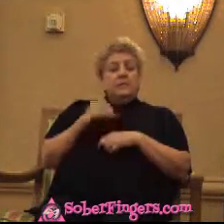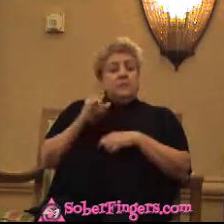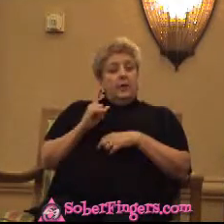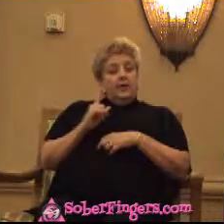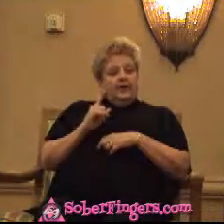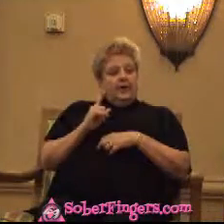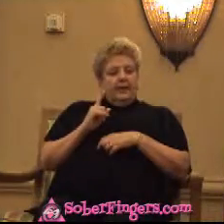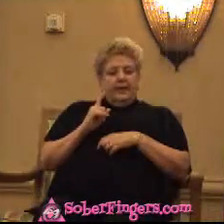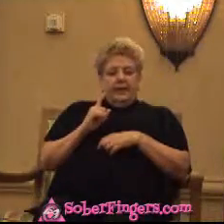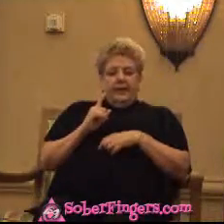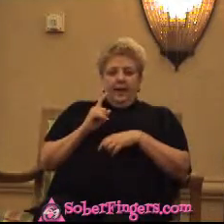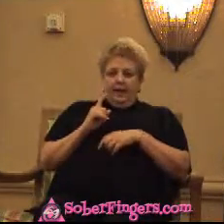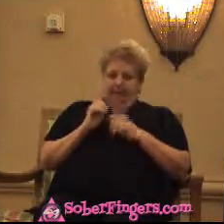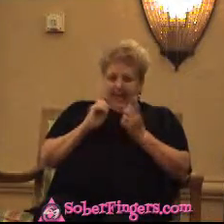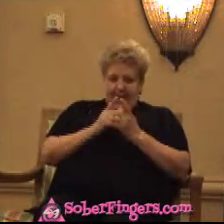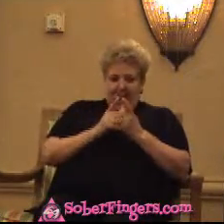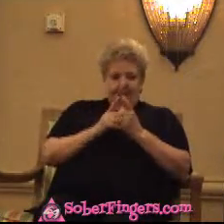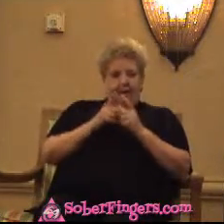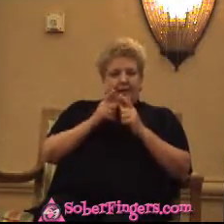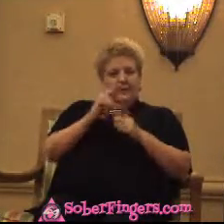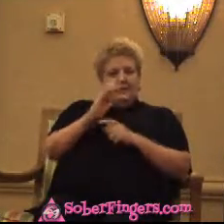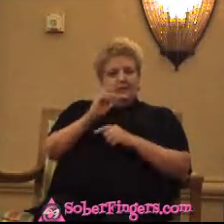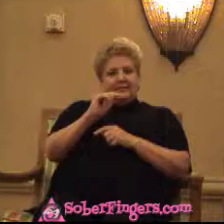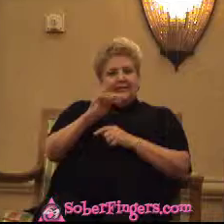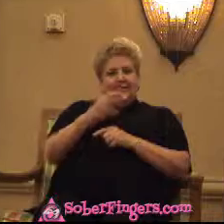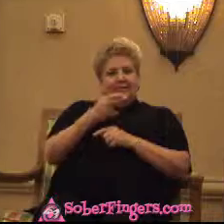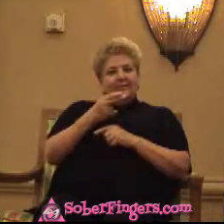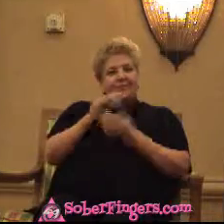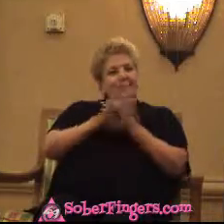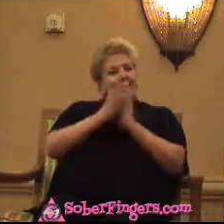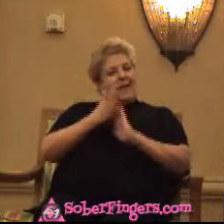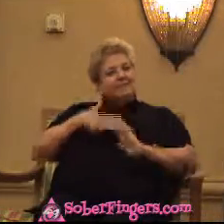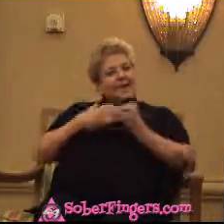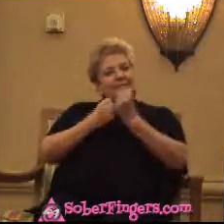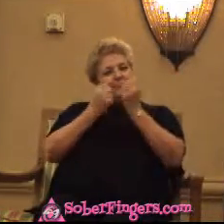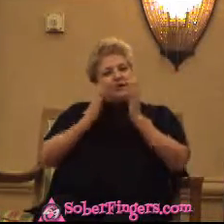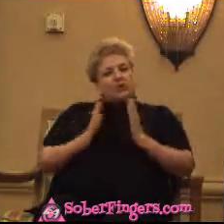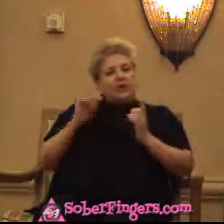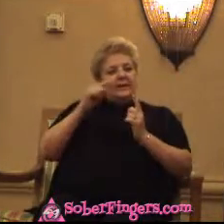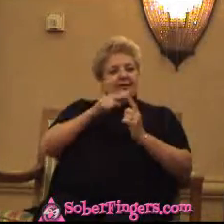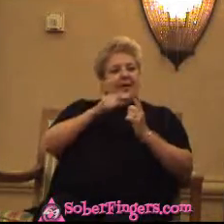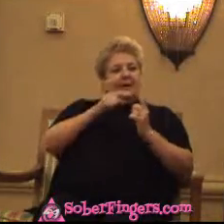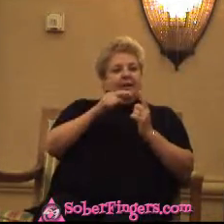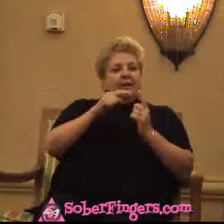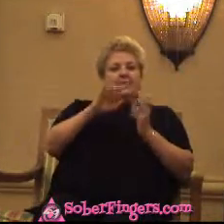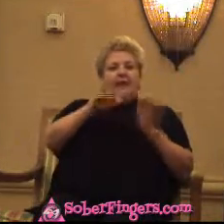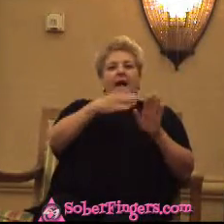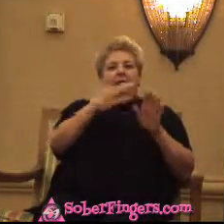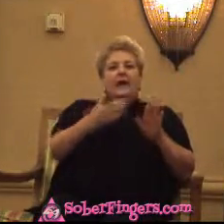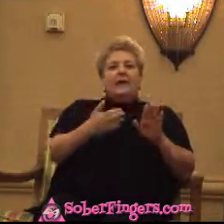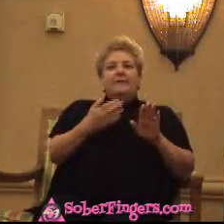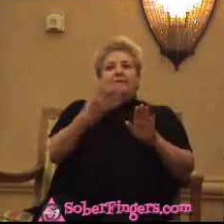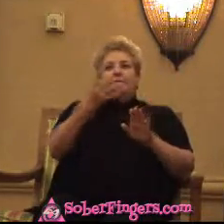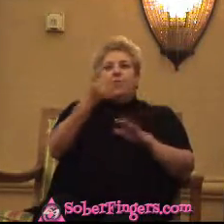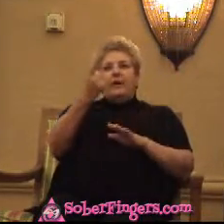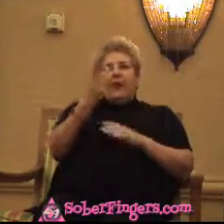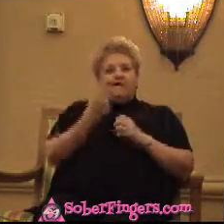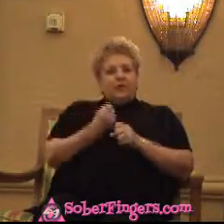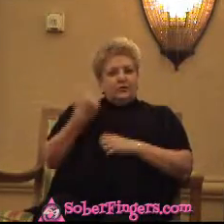Keith Carpenter, who became my sponsor. He was my sponsor until he died 4.5 years ago. And